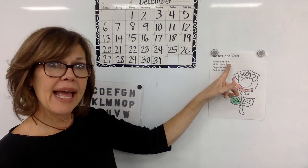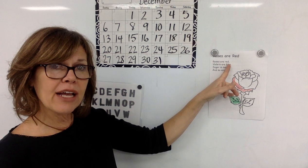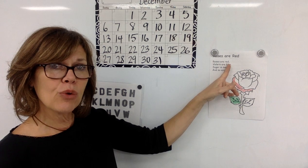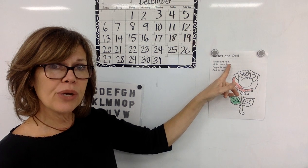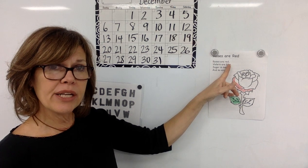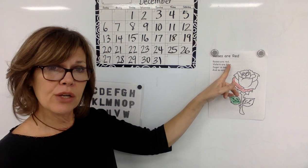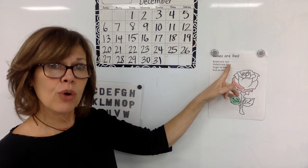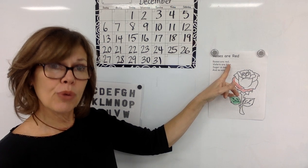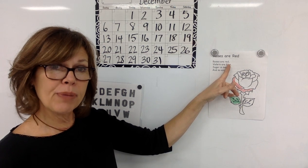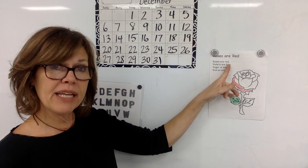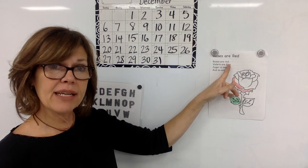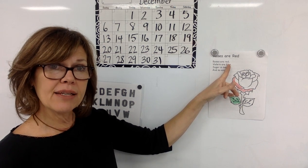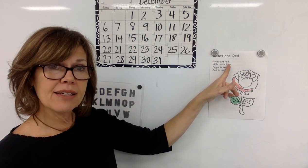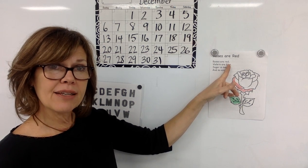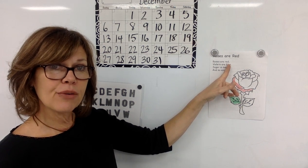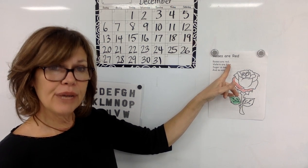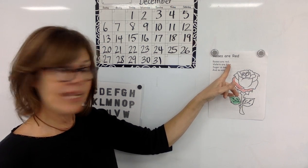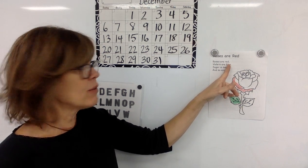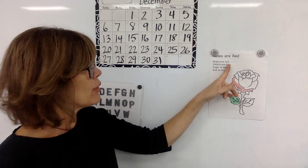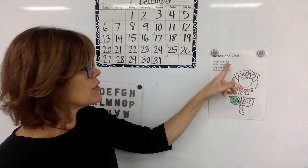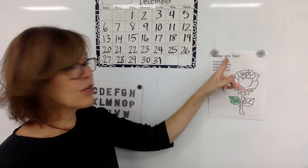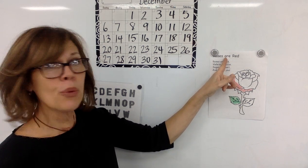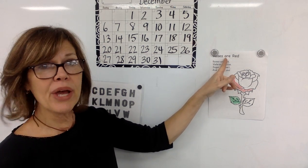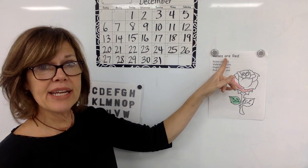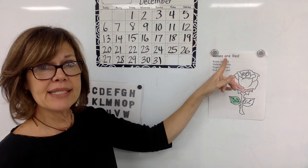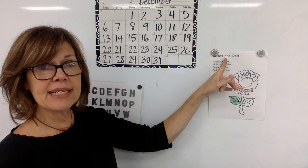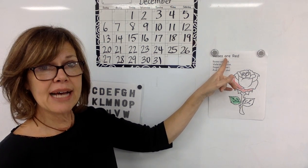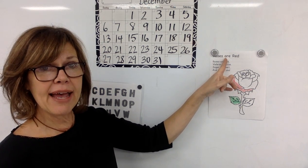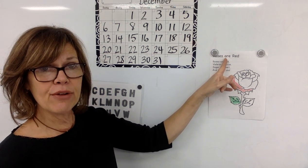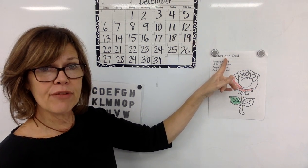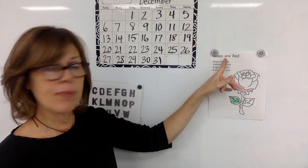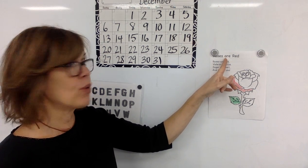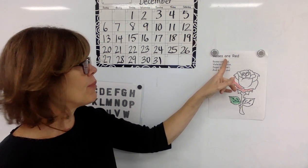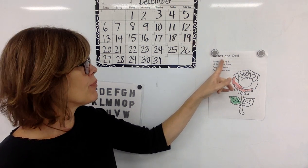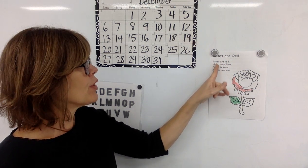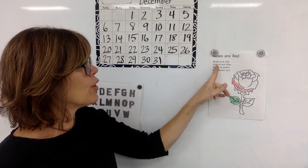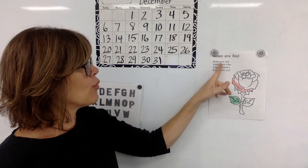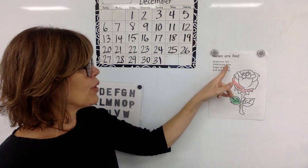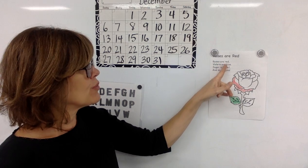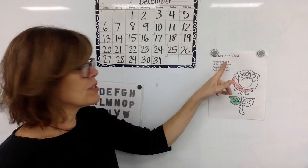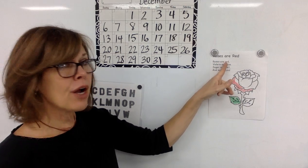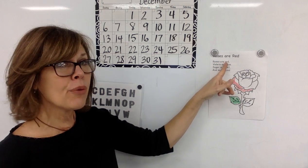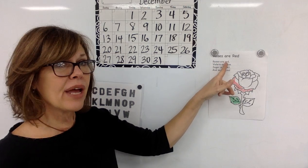echo read it or repeat it. Ready? Roses are red is the title of our poem. Roses are red.